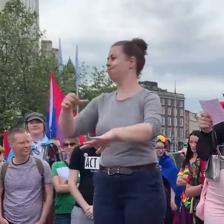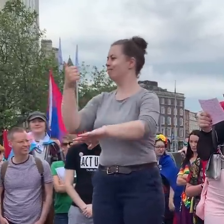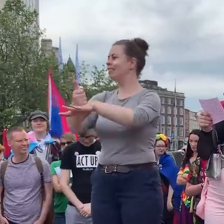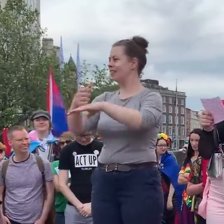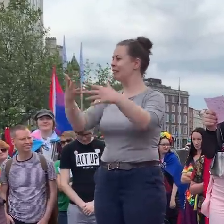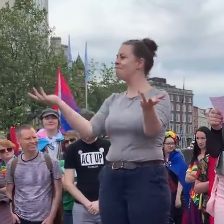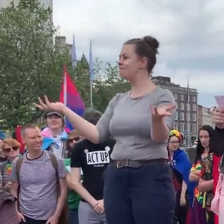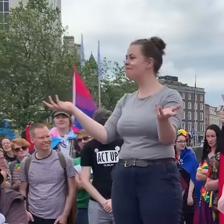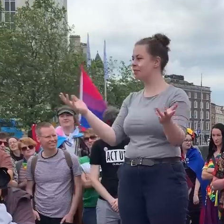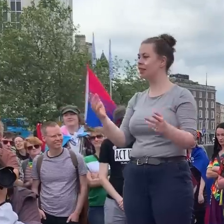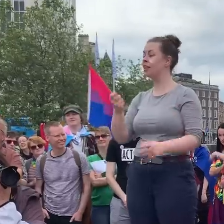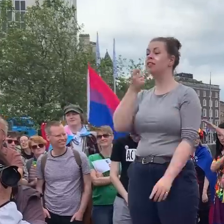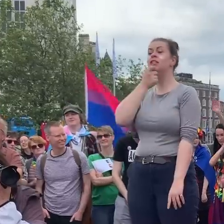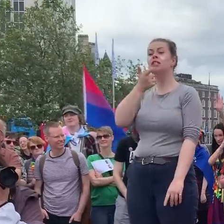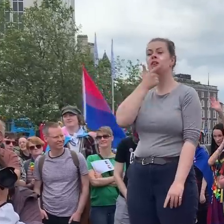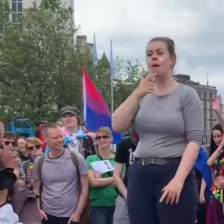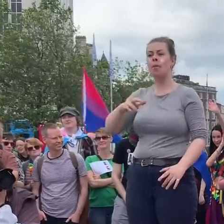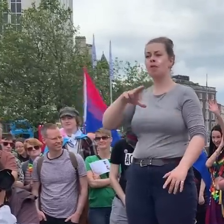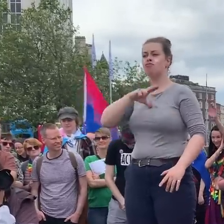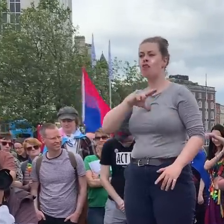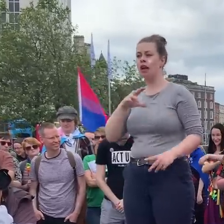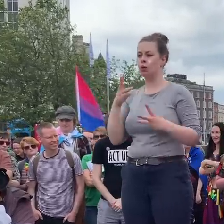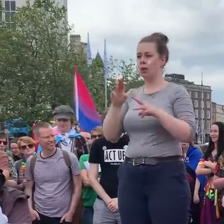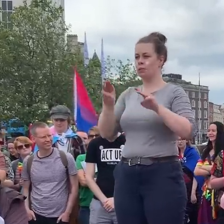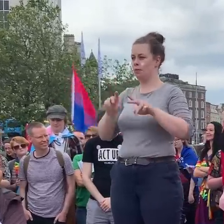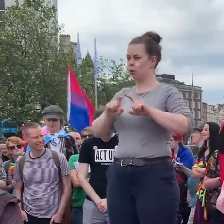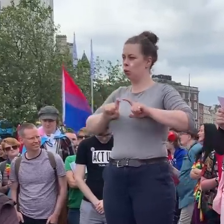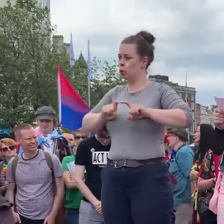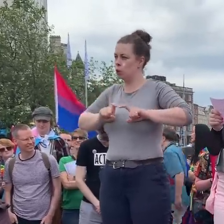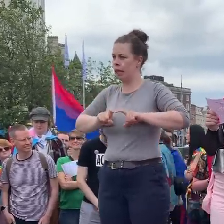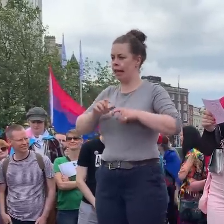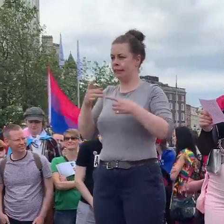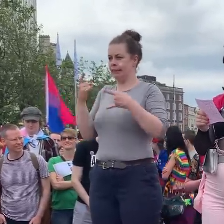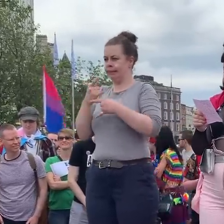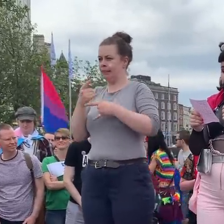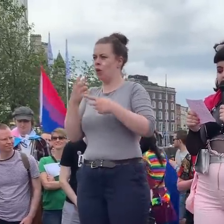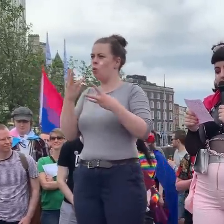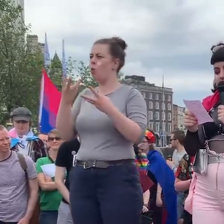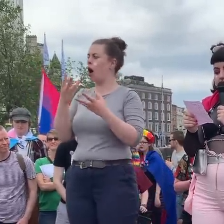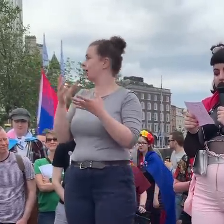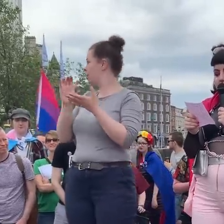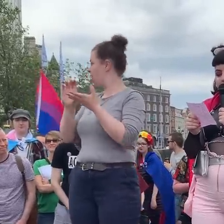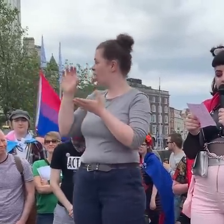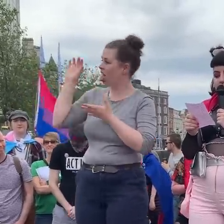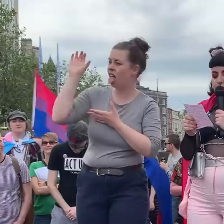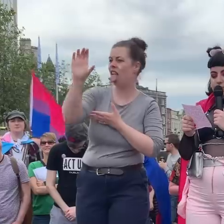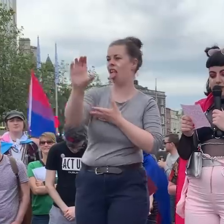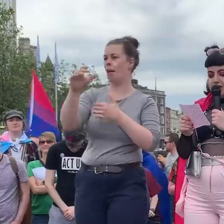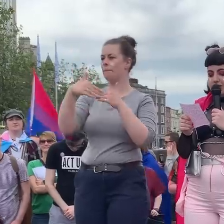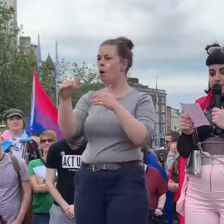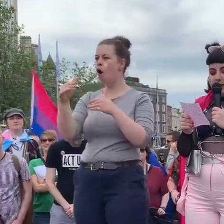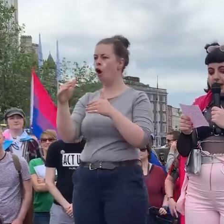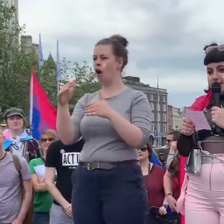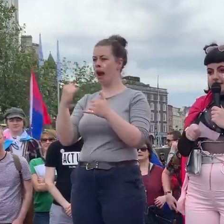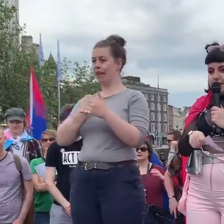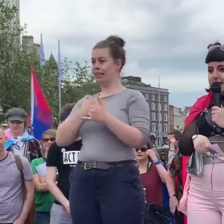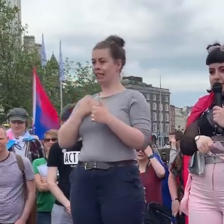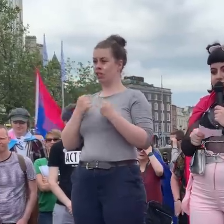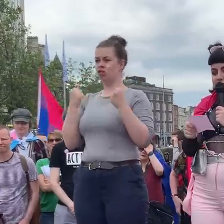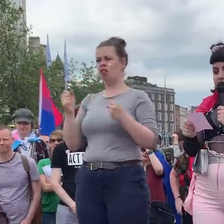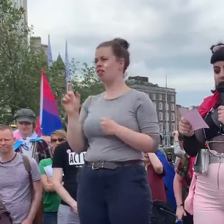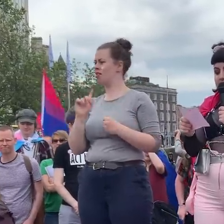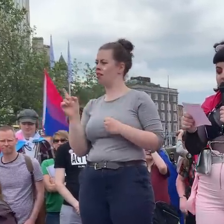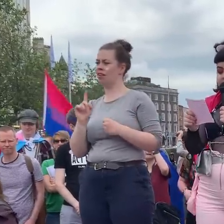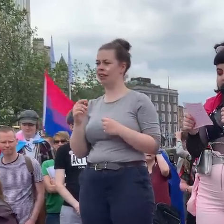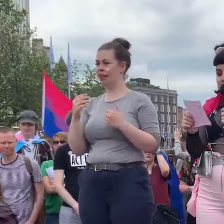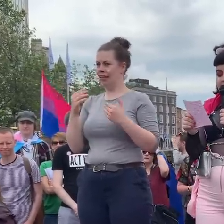Dublin Pride wants civilians to stay in the shadows. Visibility given to profit. Individuals lost between corporations, banks, and now